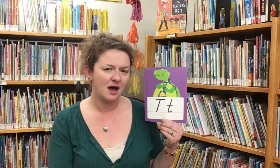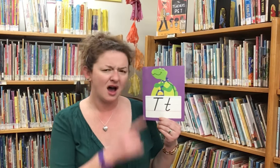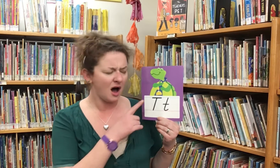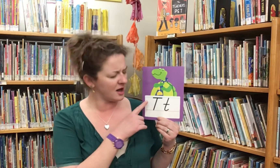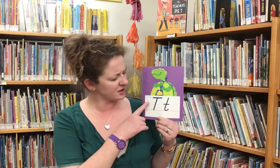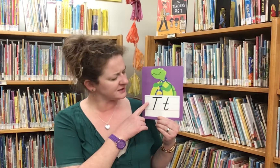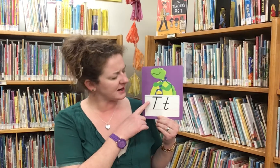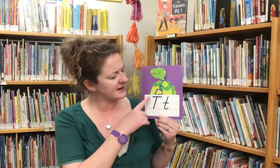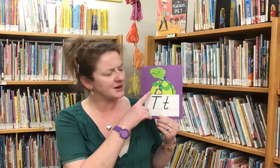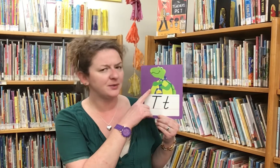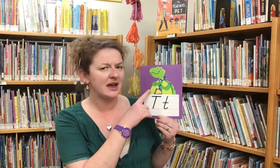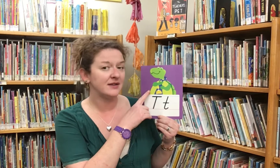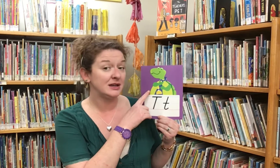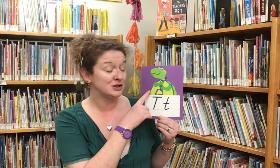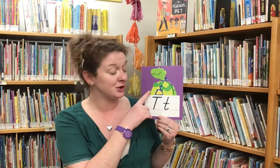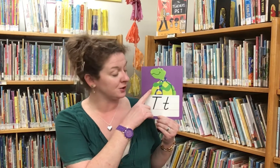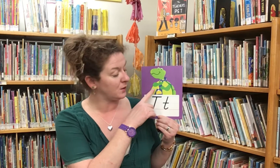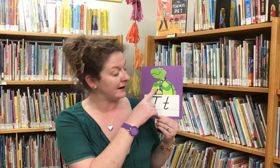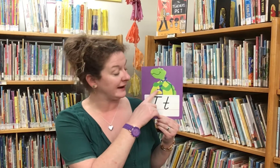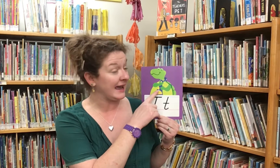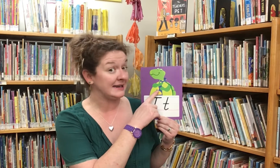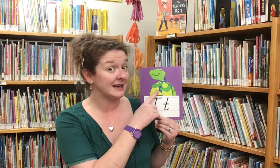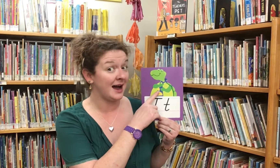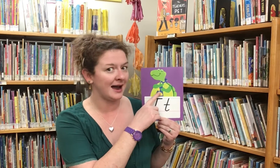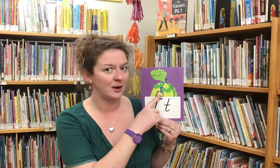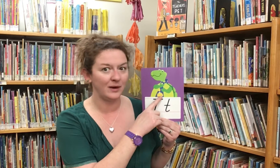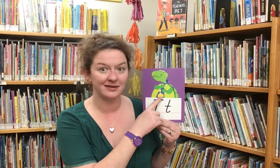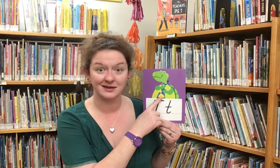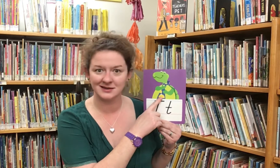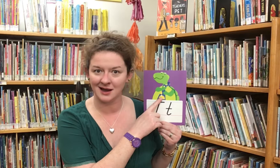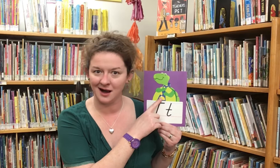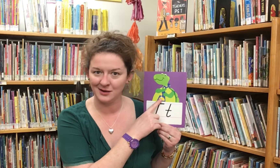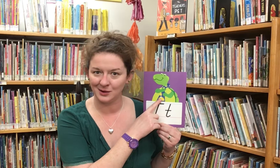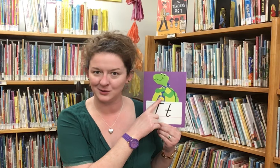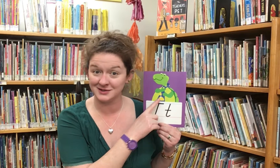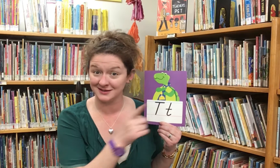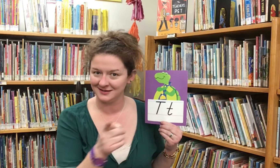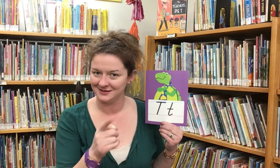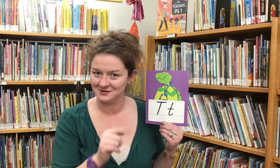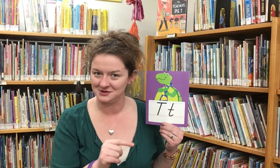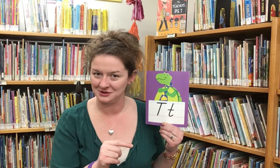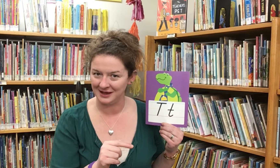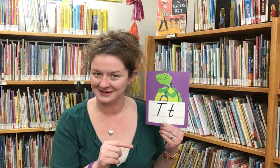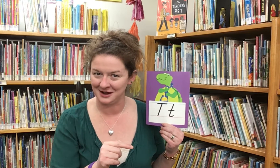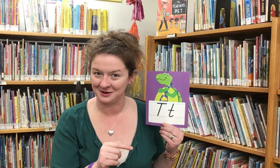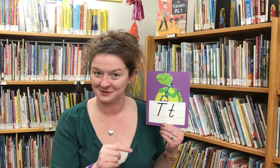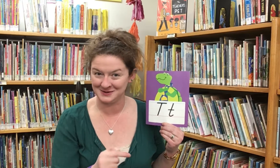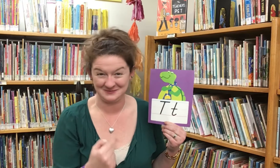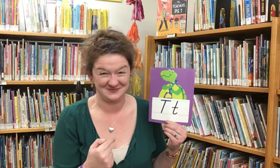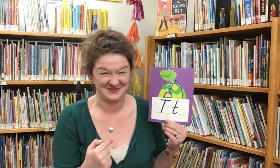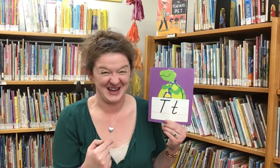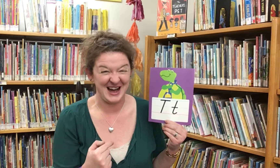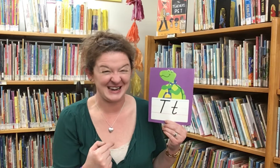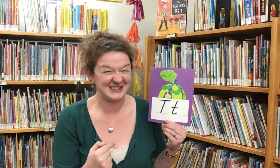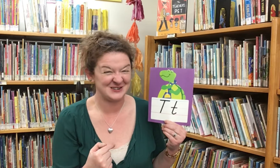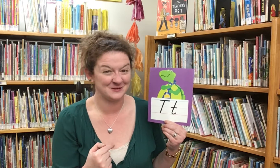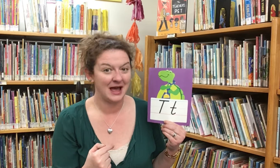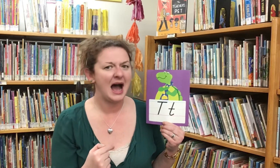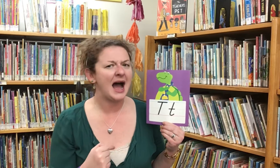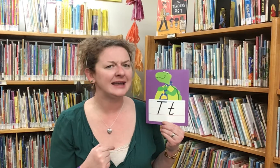On our sign here, we have a turtle wearing a tie with tacos. Do you like tacos? I do. I